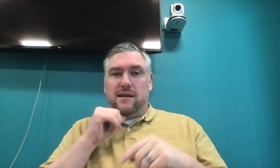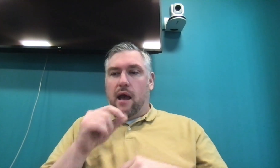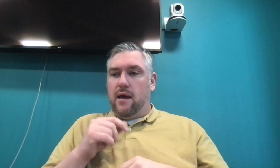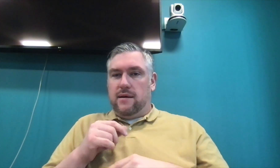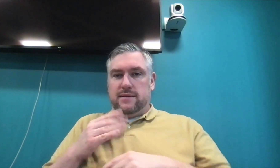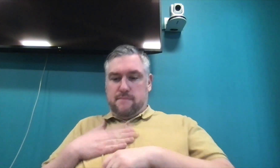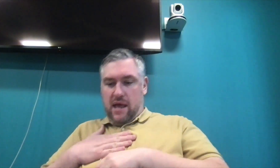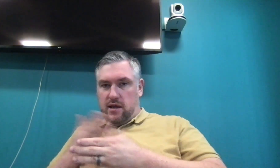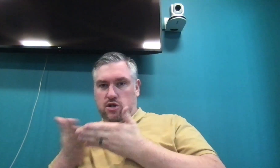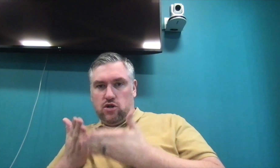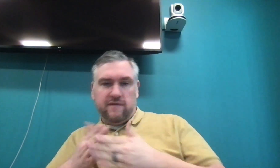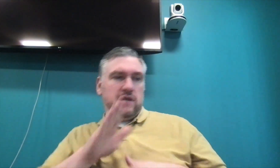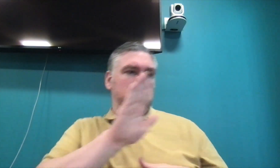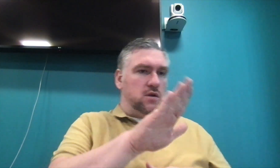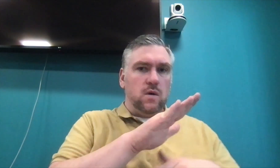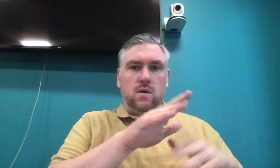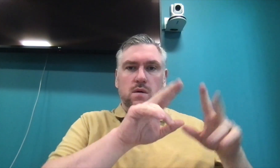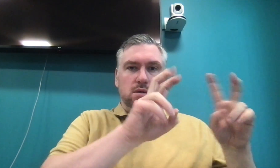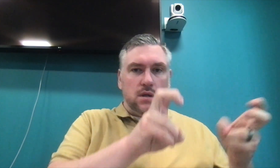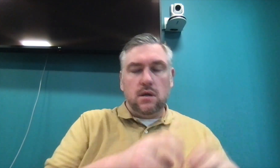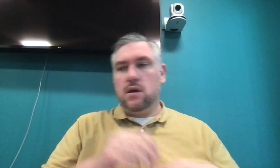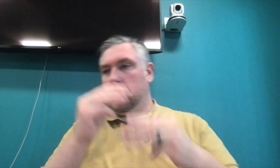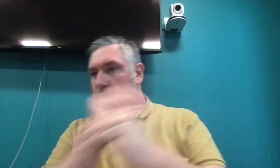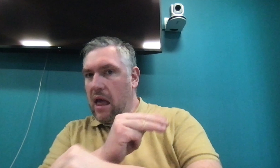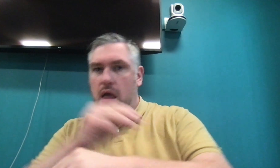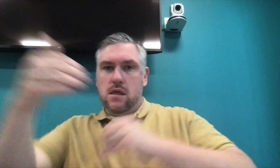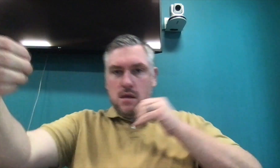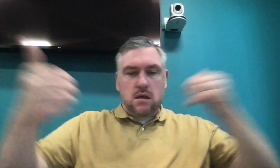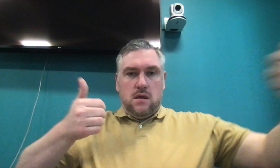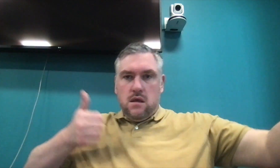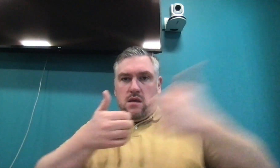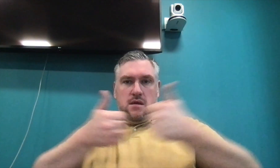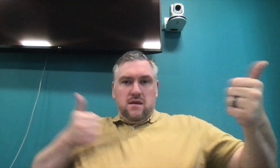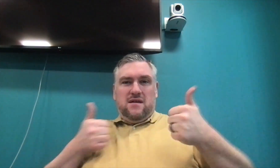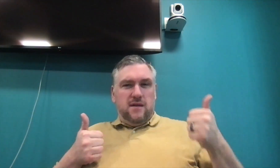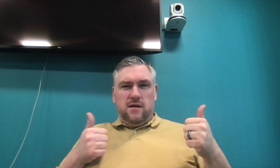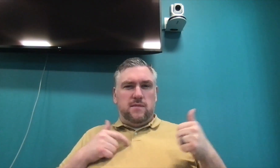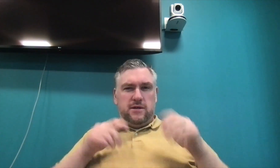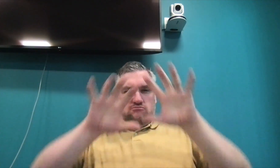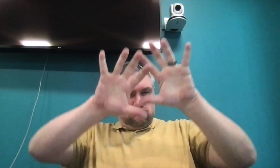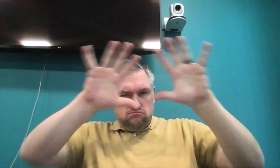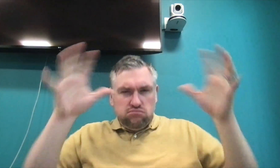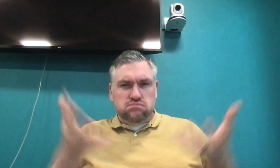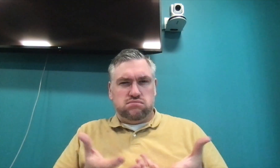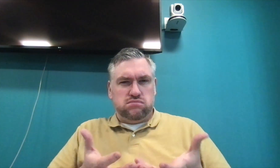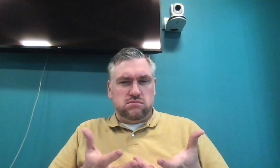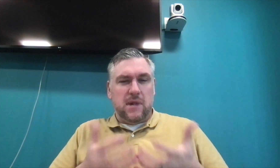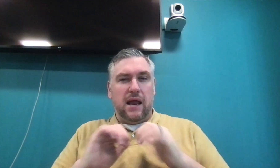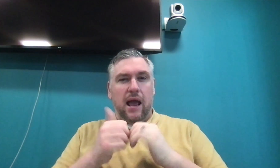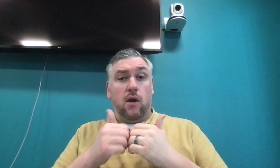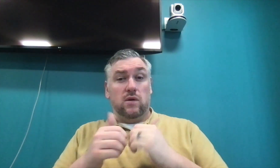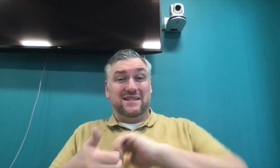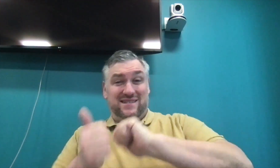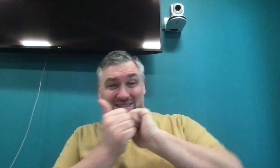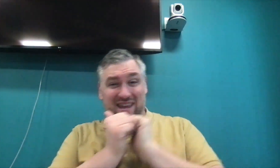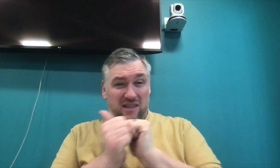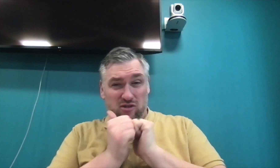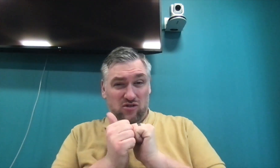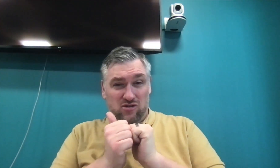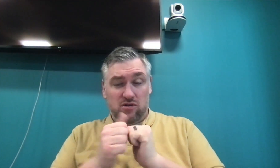we want to look at the kid not as my services, your topic, math is separate, but look at them as a whole person,